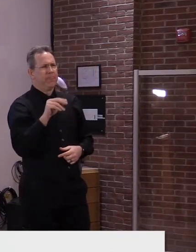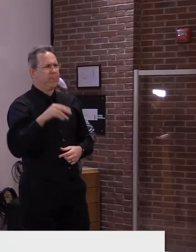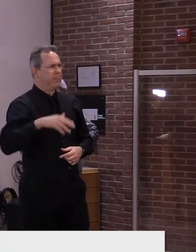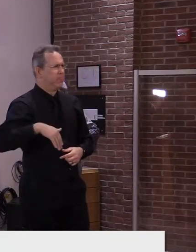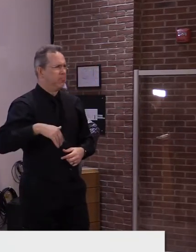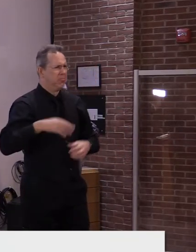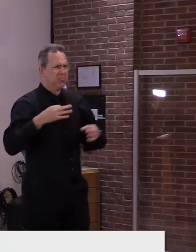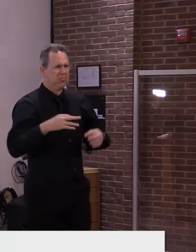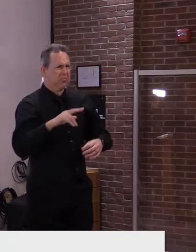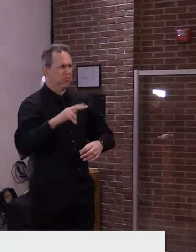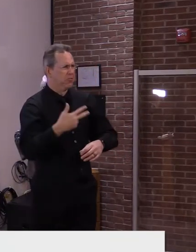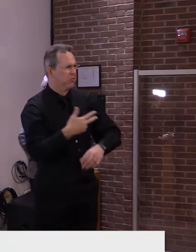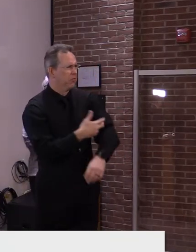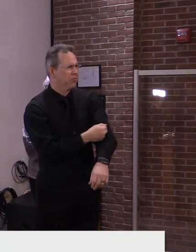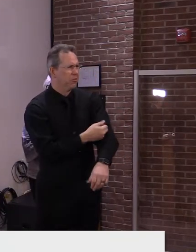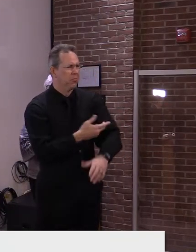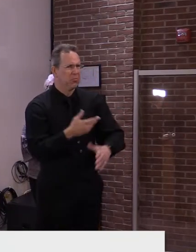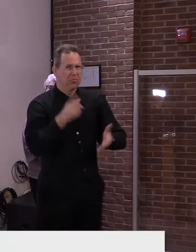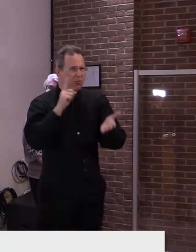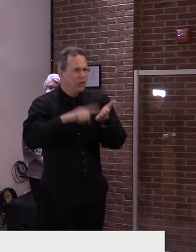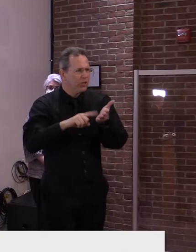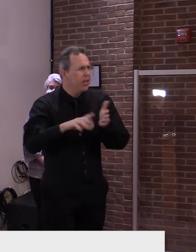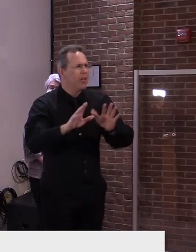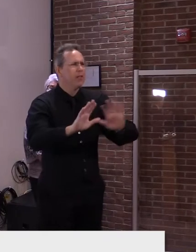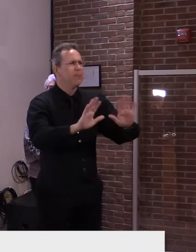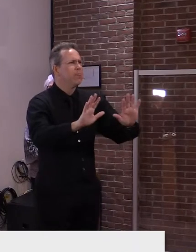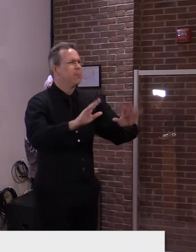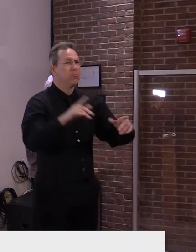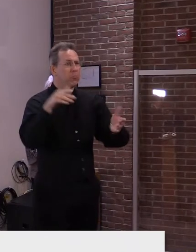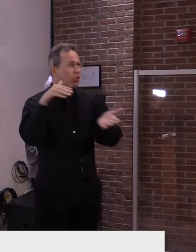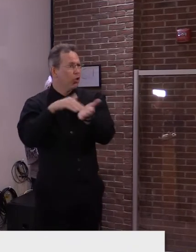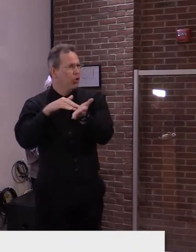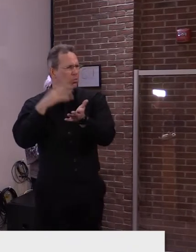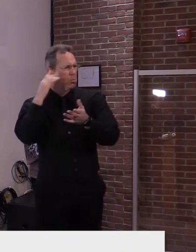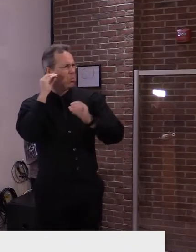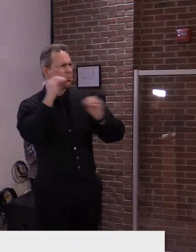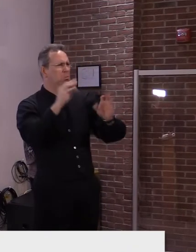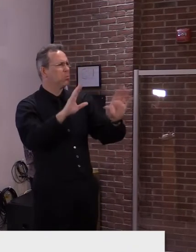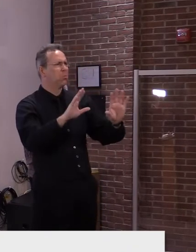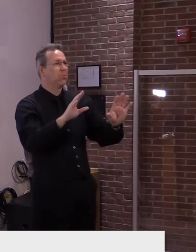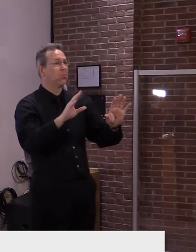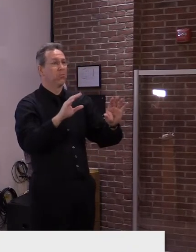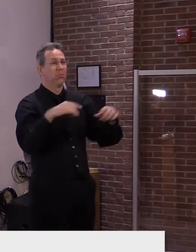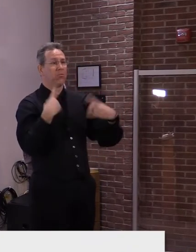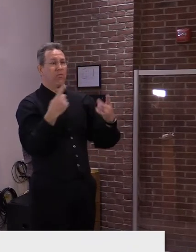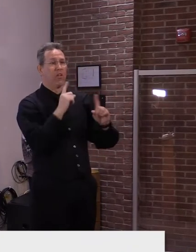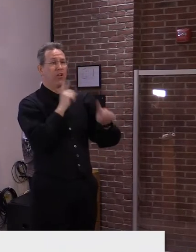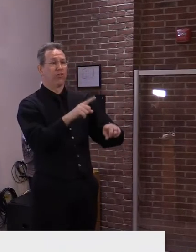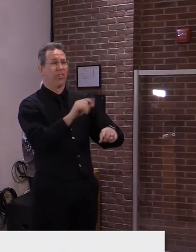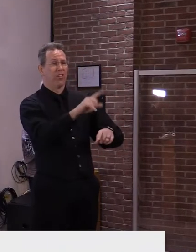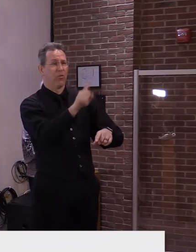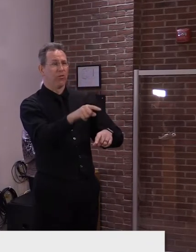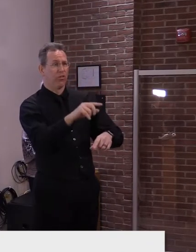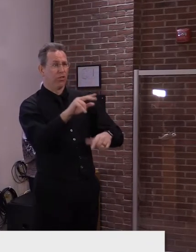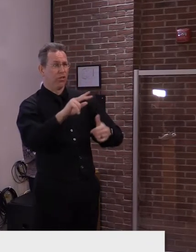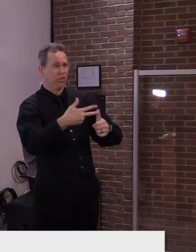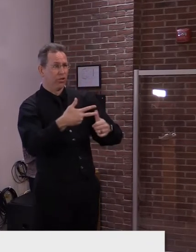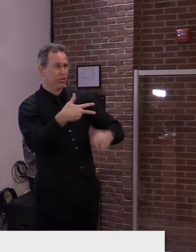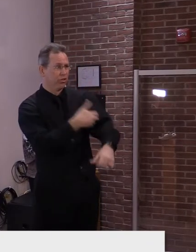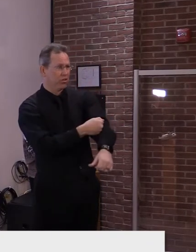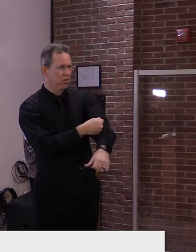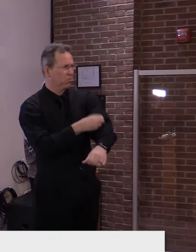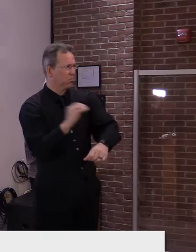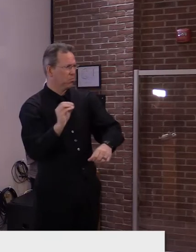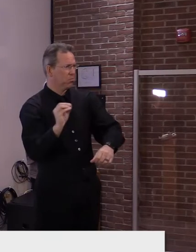Dr. Levine doesn't have anything to add. We just don't know, and I'm sure The CDC will be looking at that